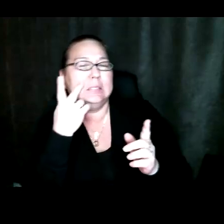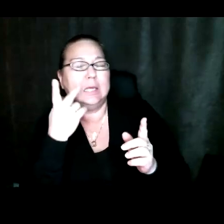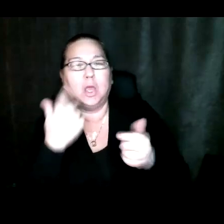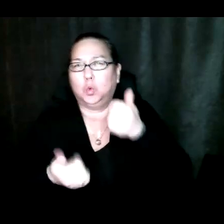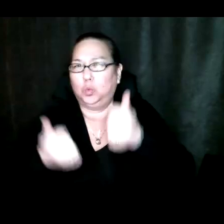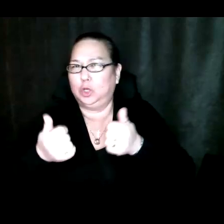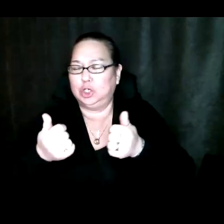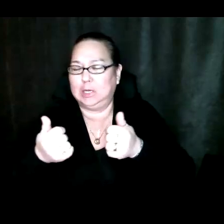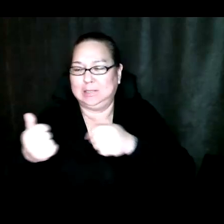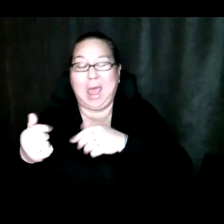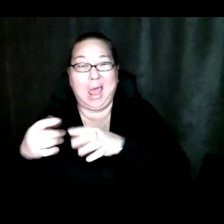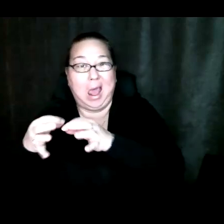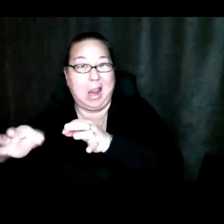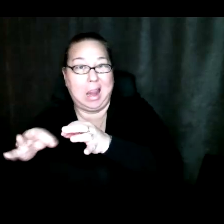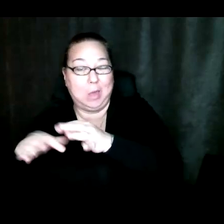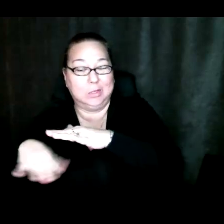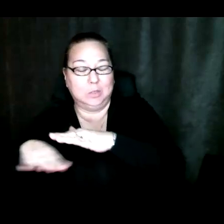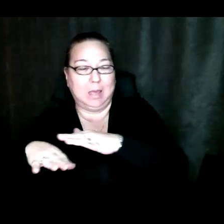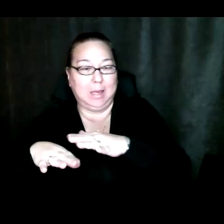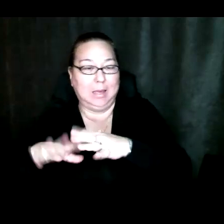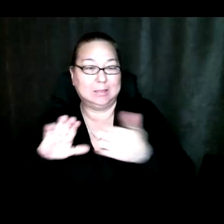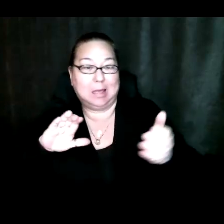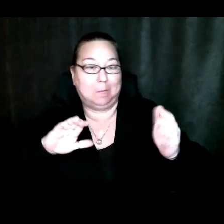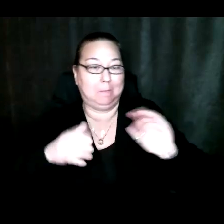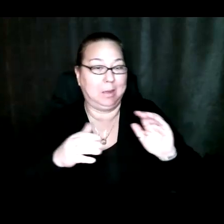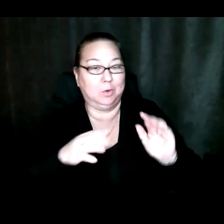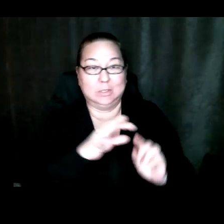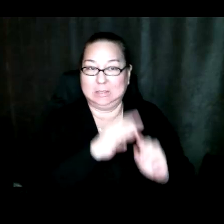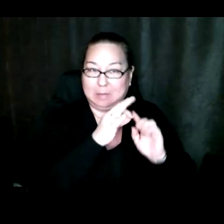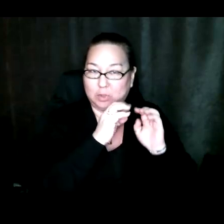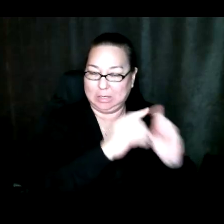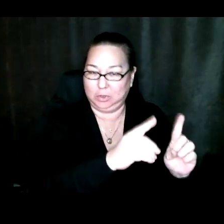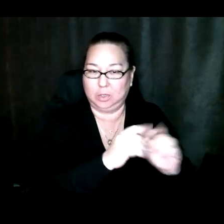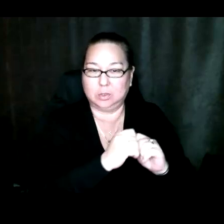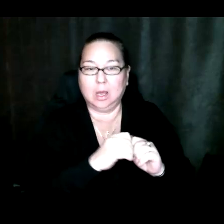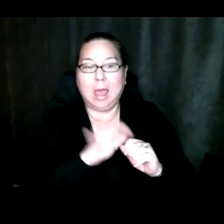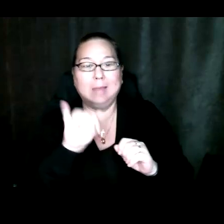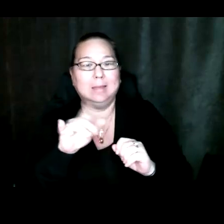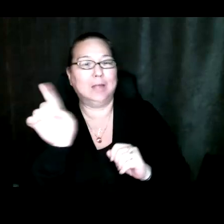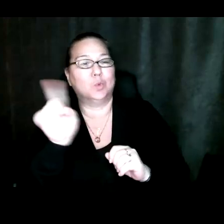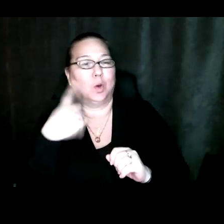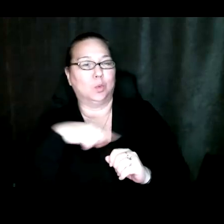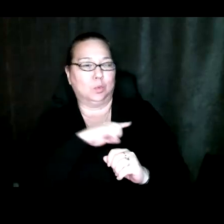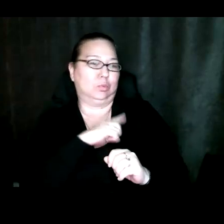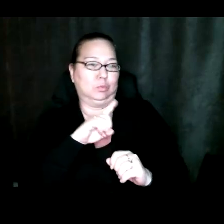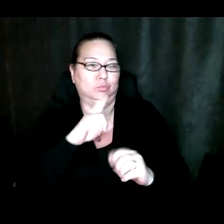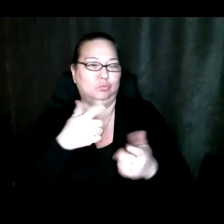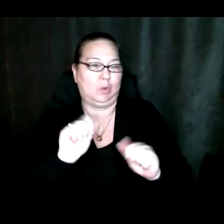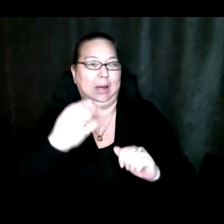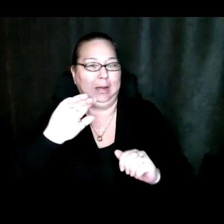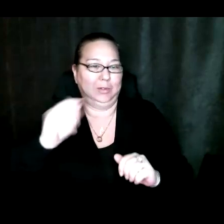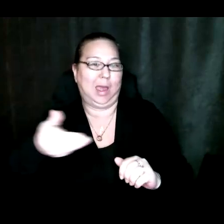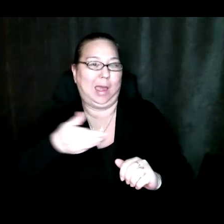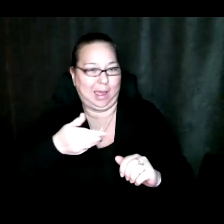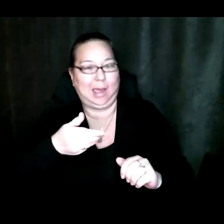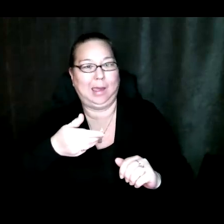And so we're really trying to hire in and create pipelines. This is why our para pipelines are also critical, because that is our largest